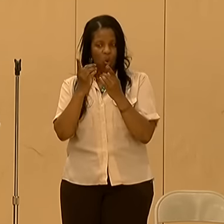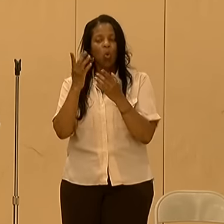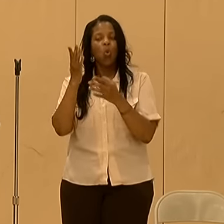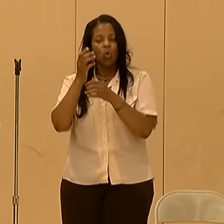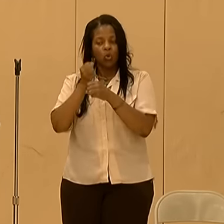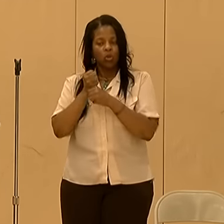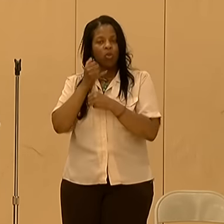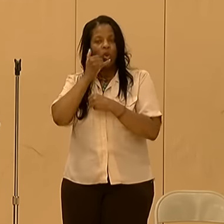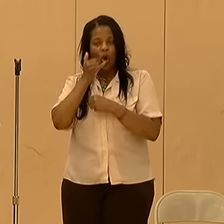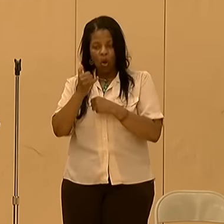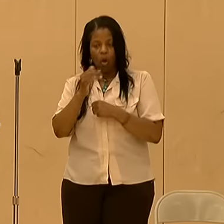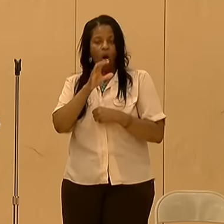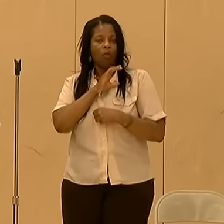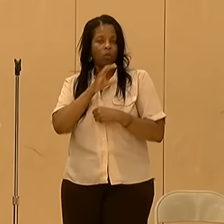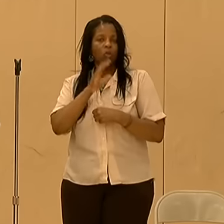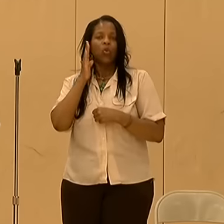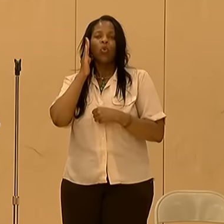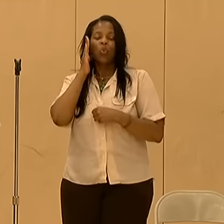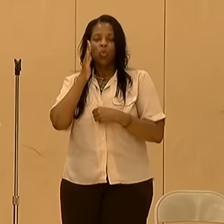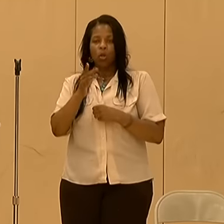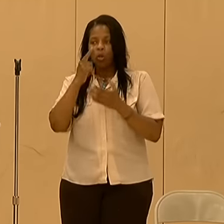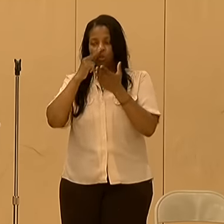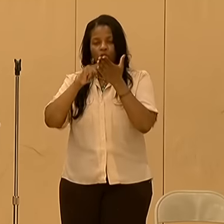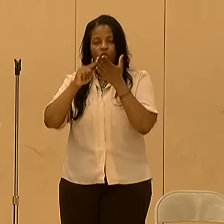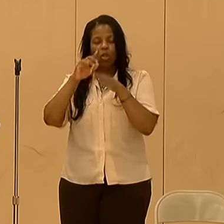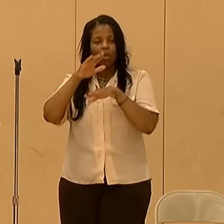as time permits and safety permits.